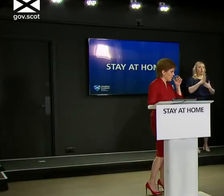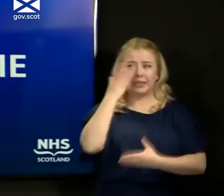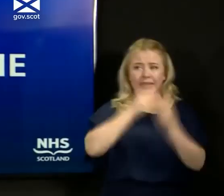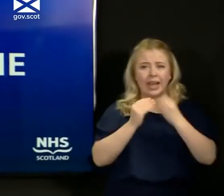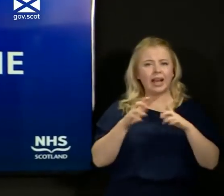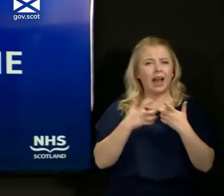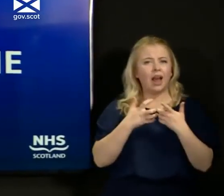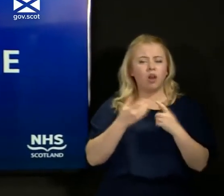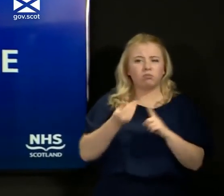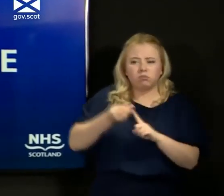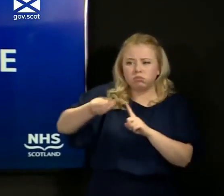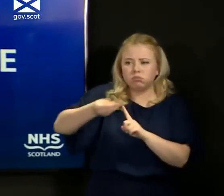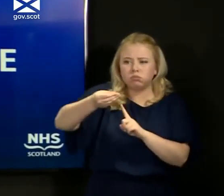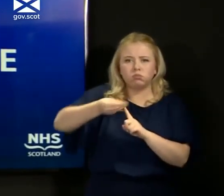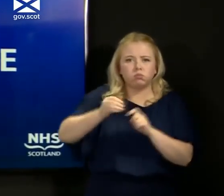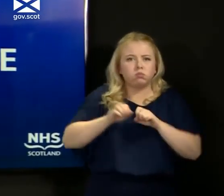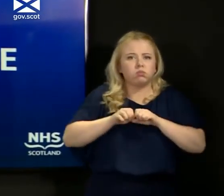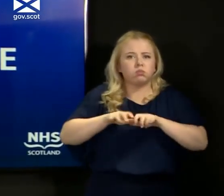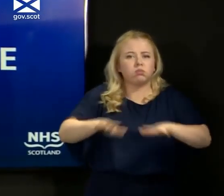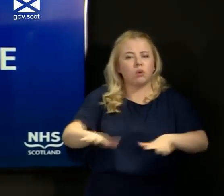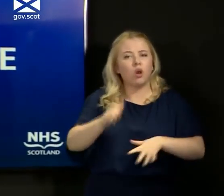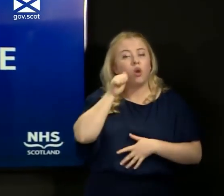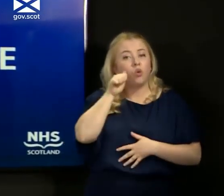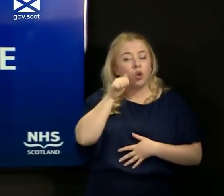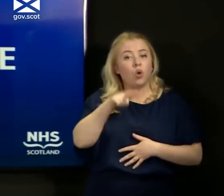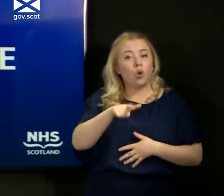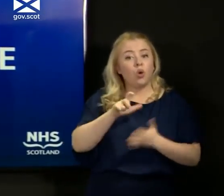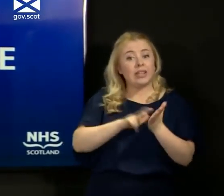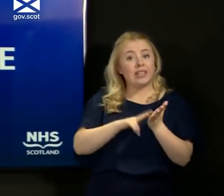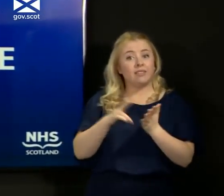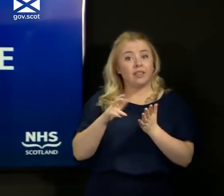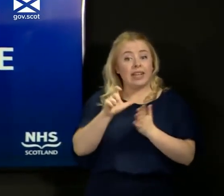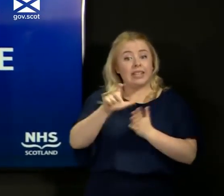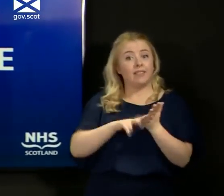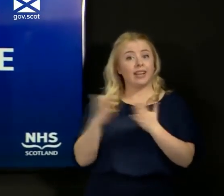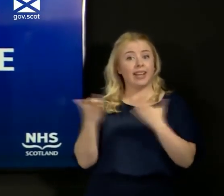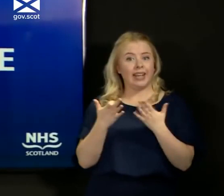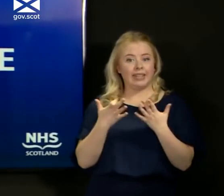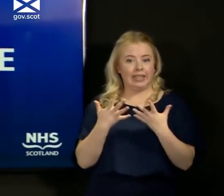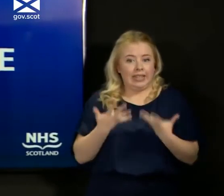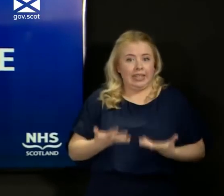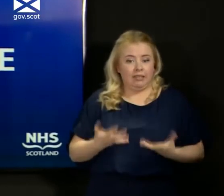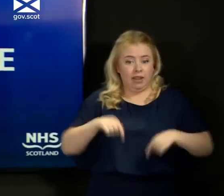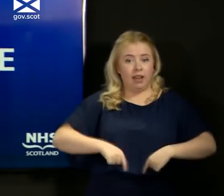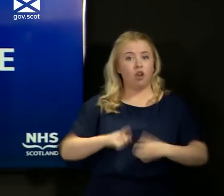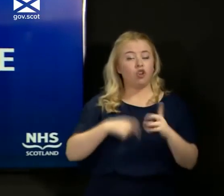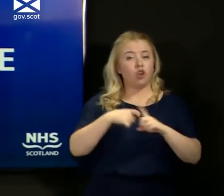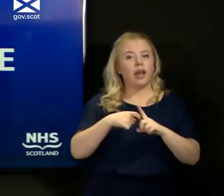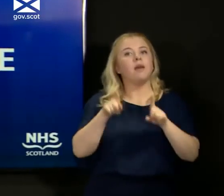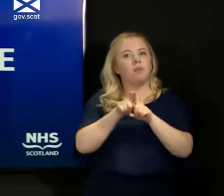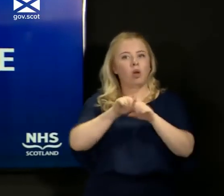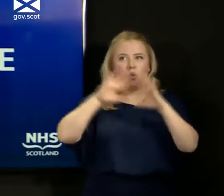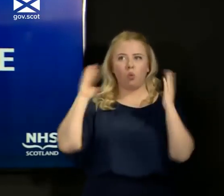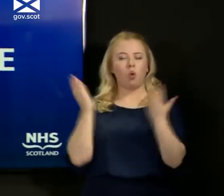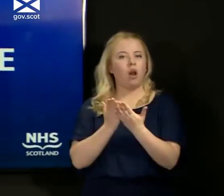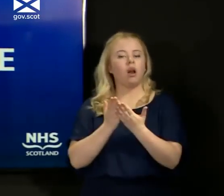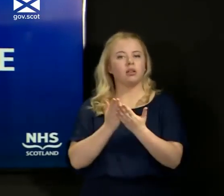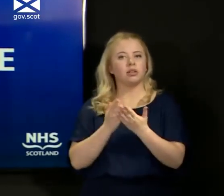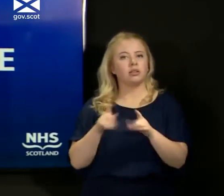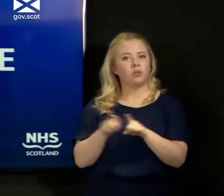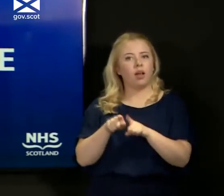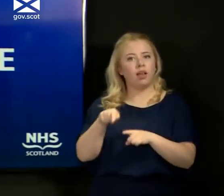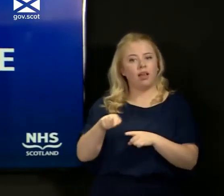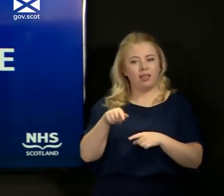And we know already from the evidence that's accumulating, not just here in the UK, but from around the world, that this is a virus which